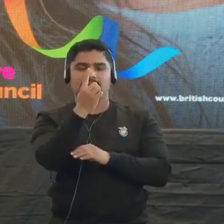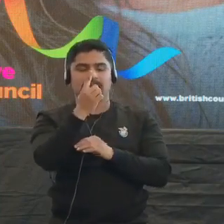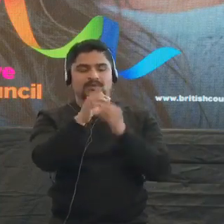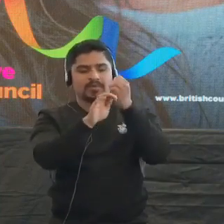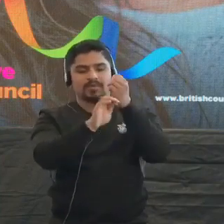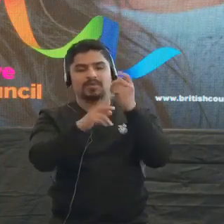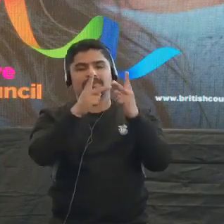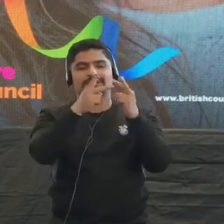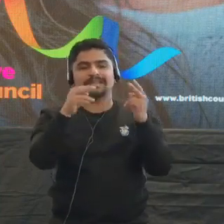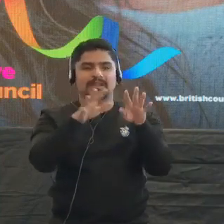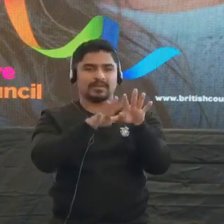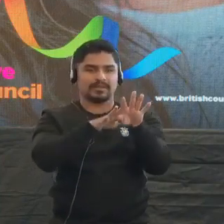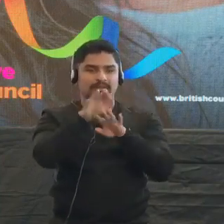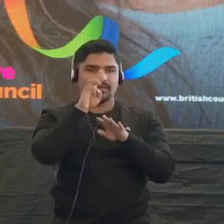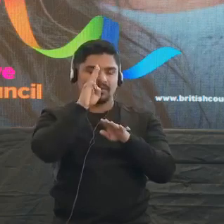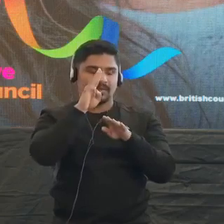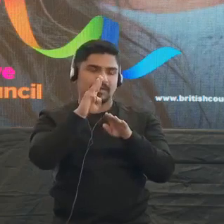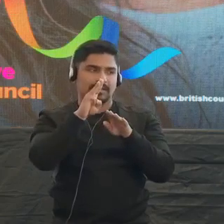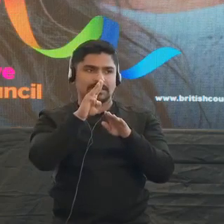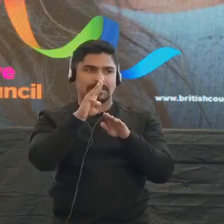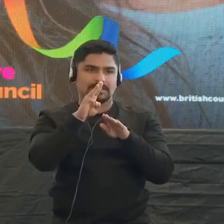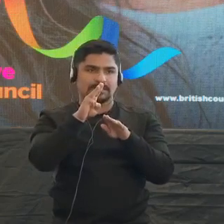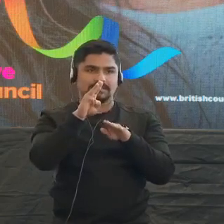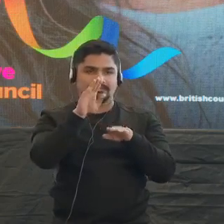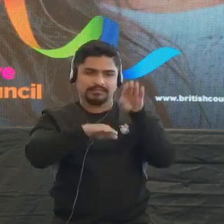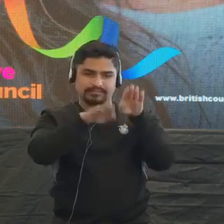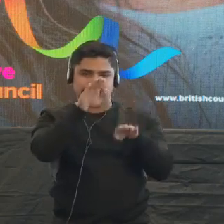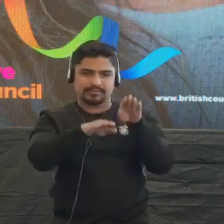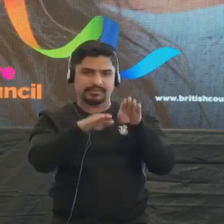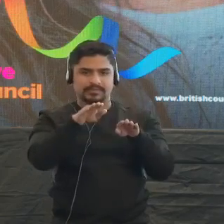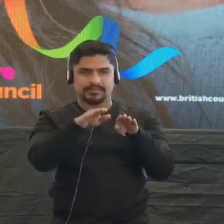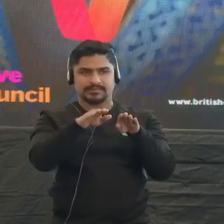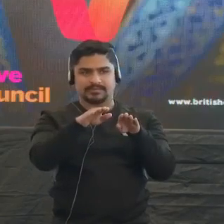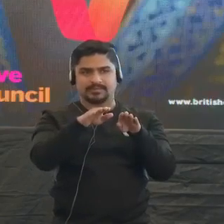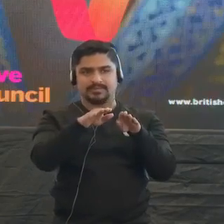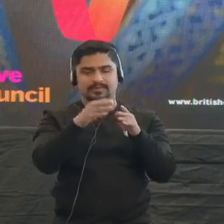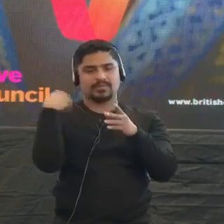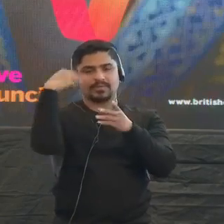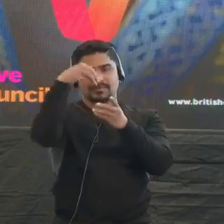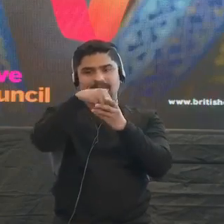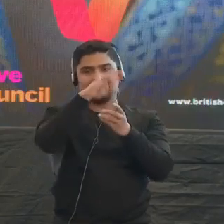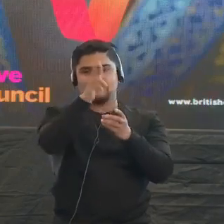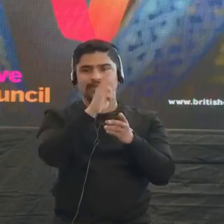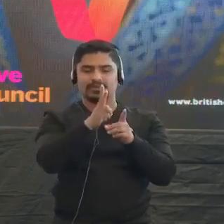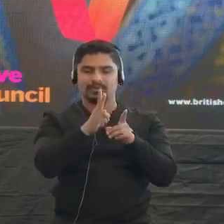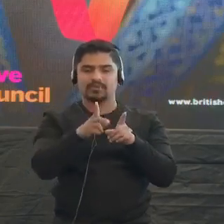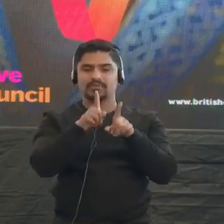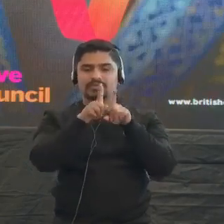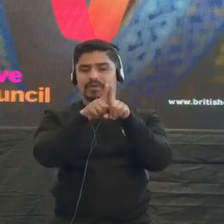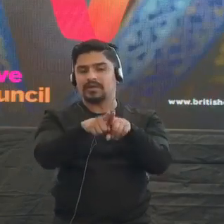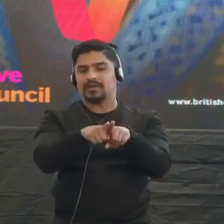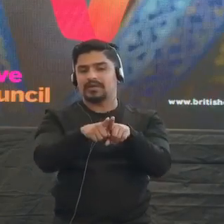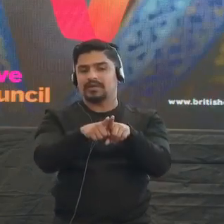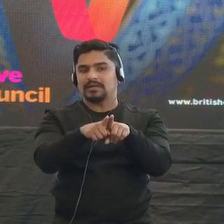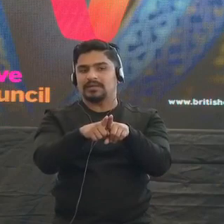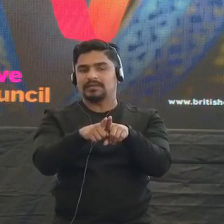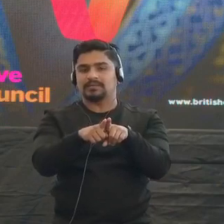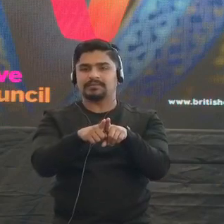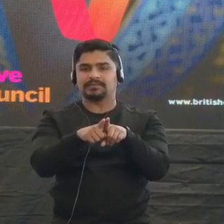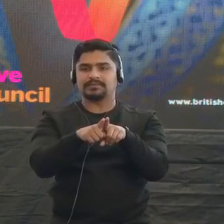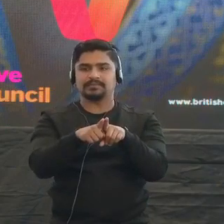unequal participation, and denial of opportunity. So there is a 3